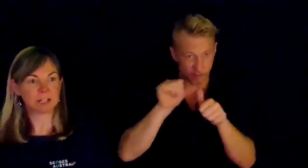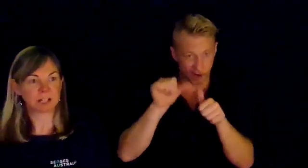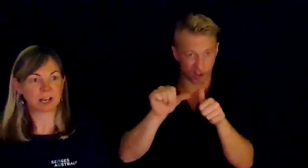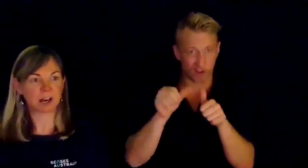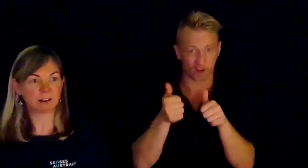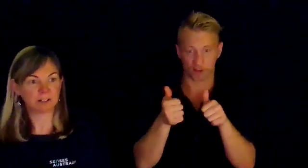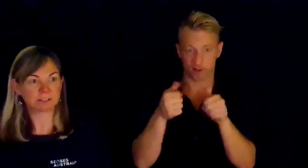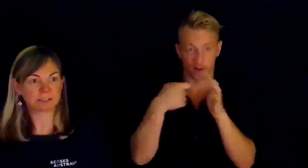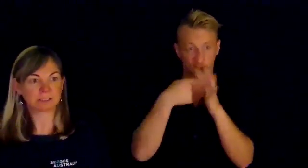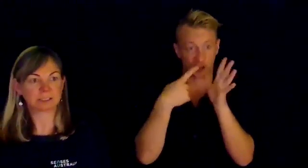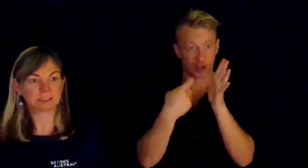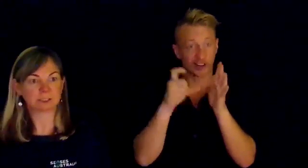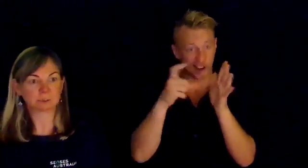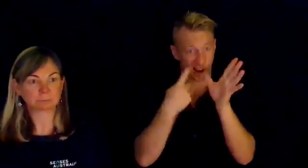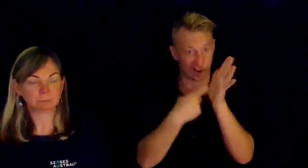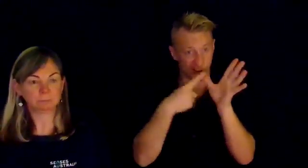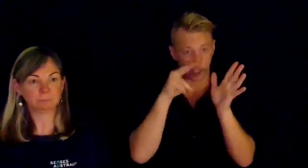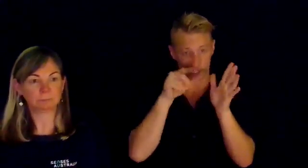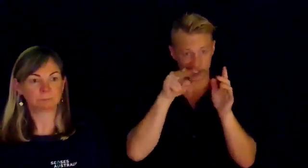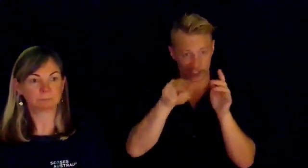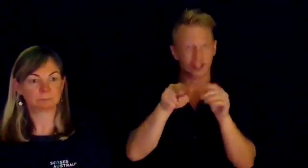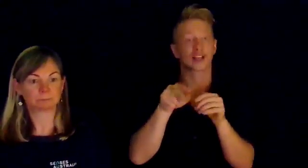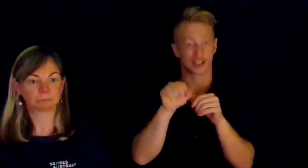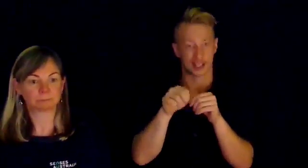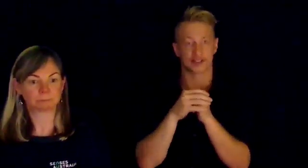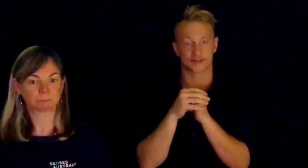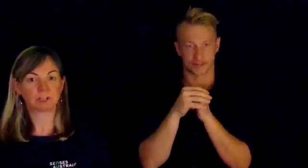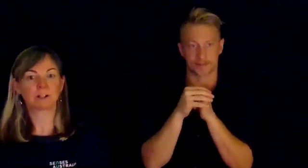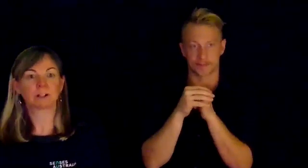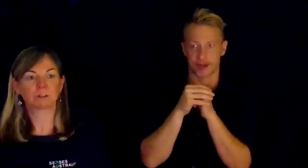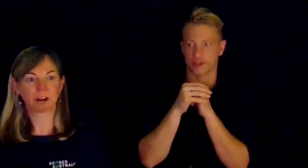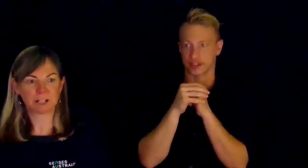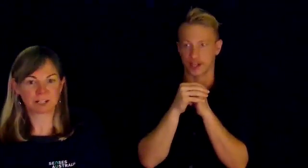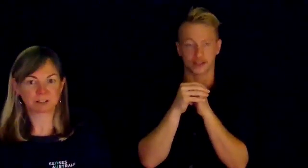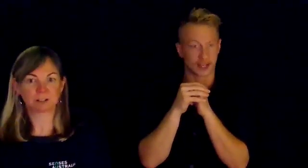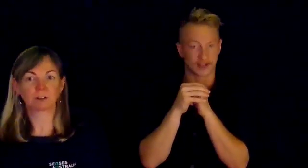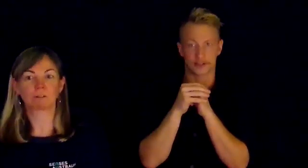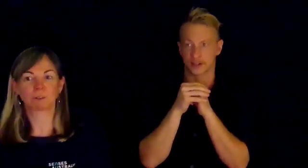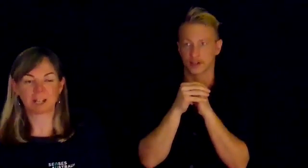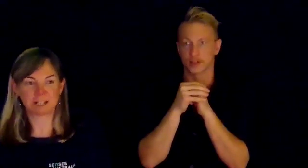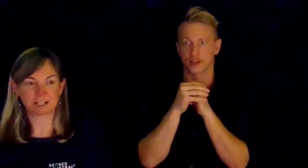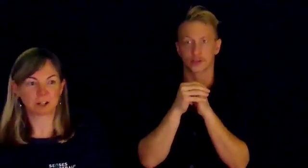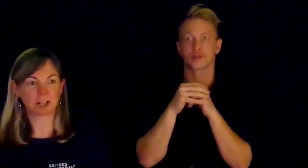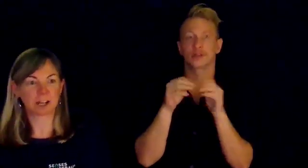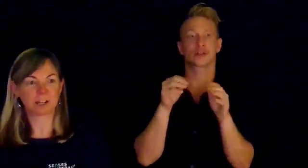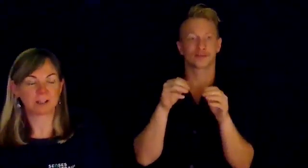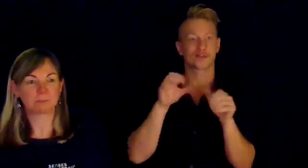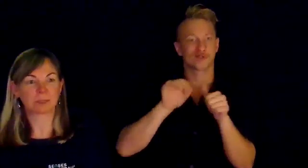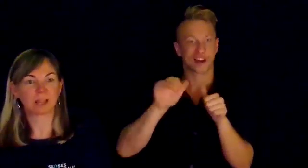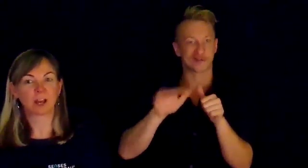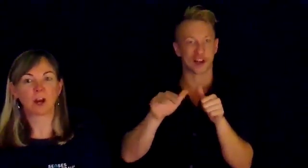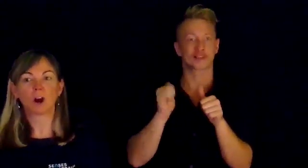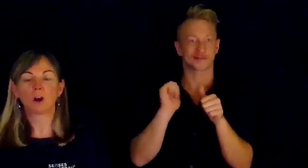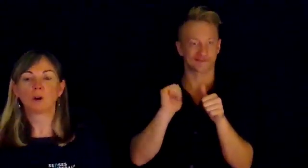Is that better, Cara? Yes, says Paula. Yes. Great. Yes. Great. Okay.